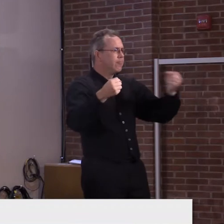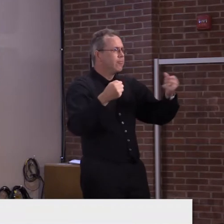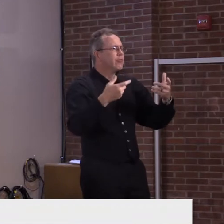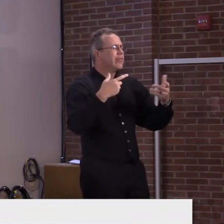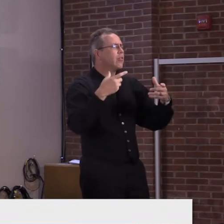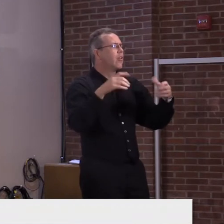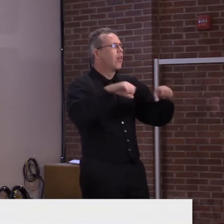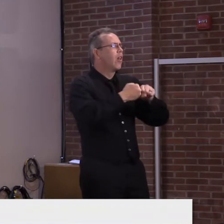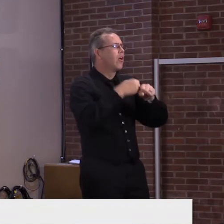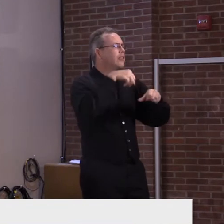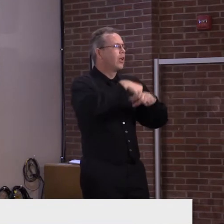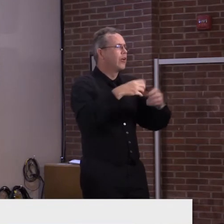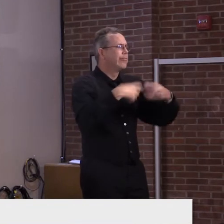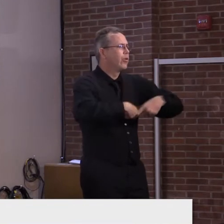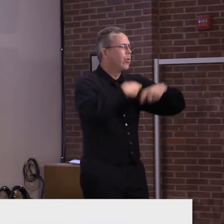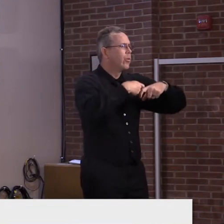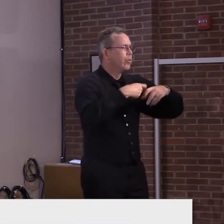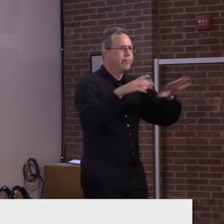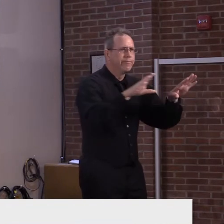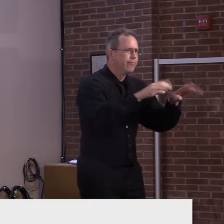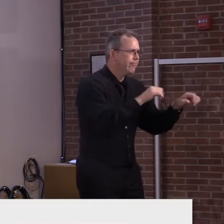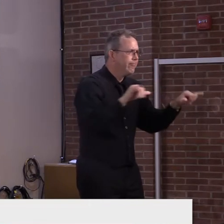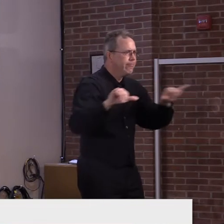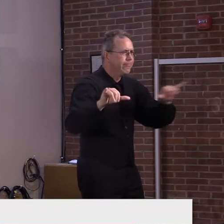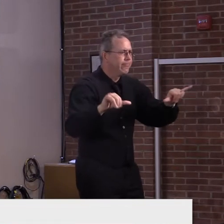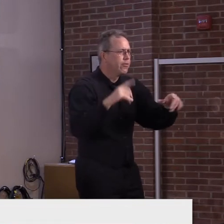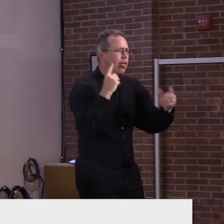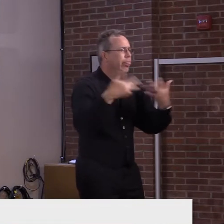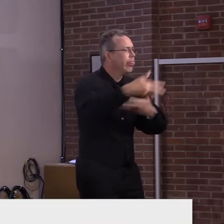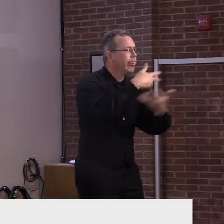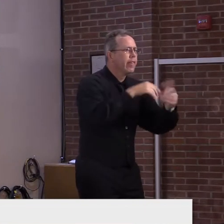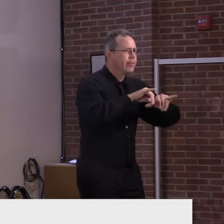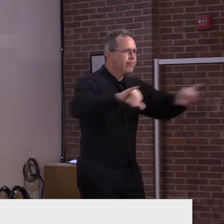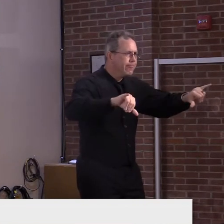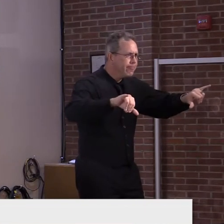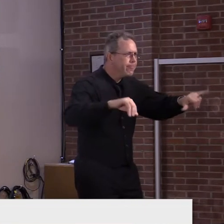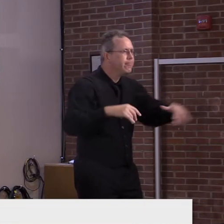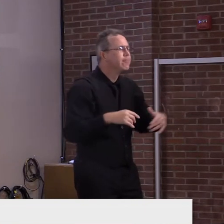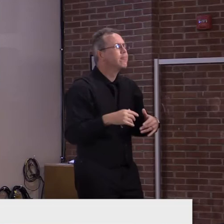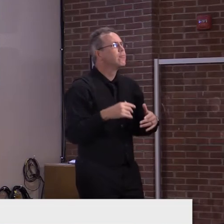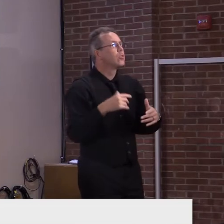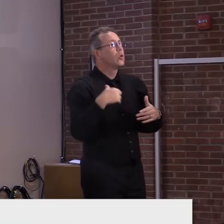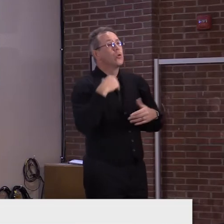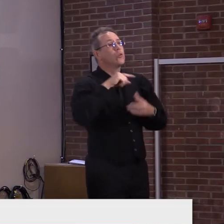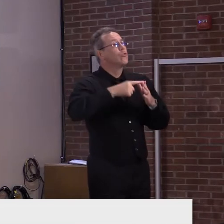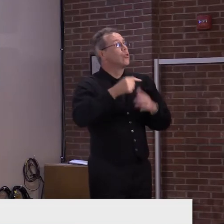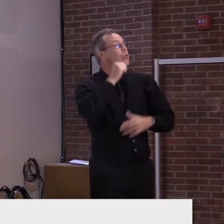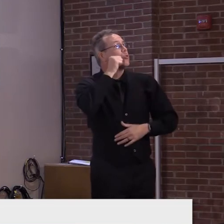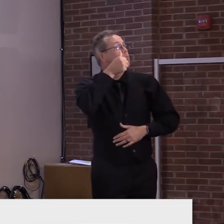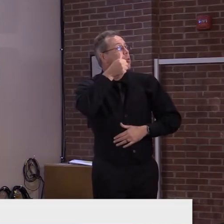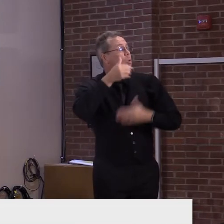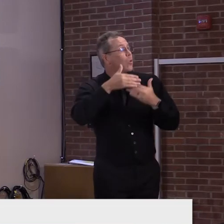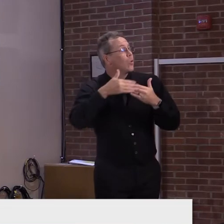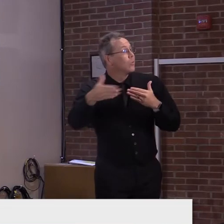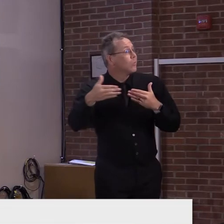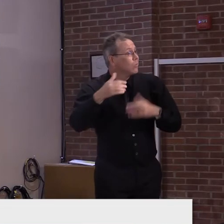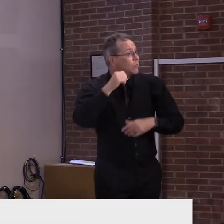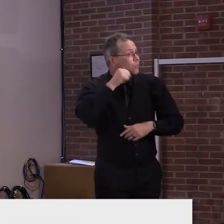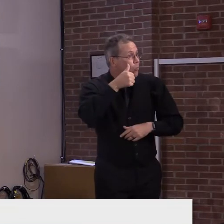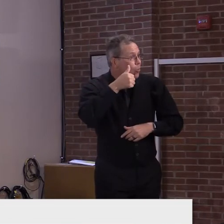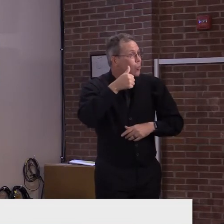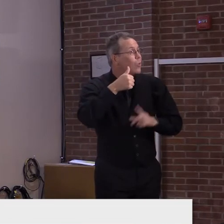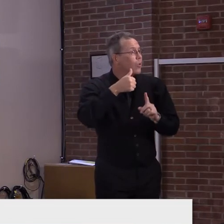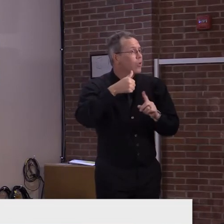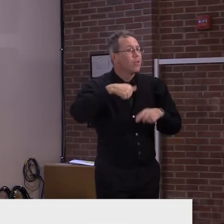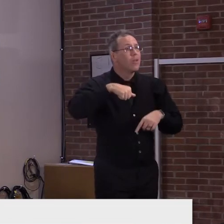testing that happened yesterday. As you may know, starting tomorrow, staff at the Vermont Correctional Facilities, as